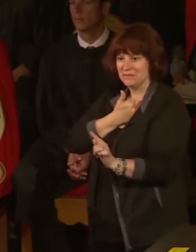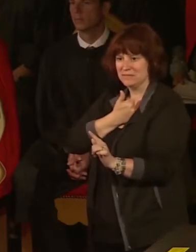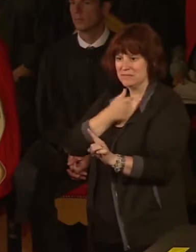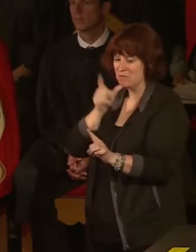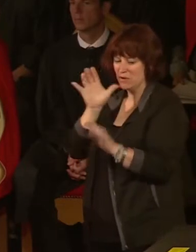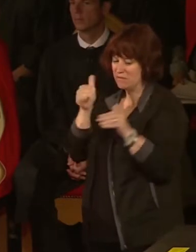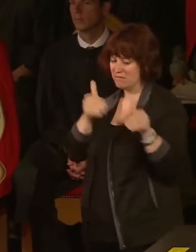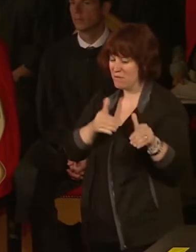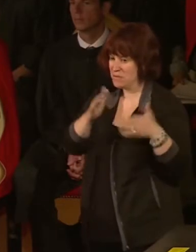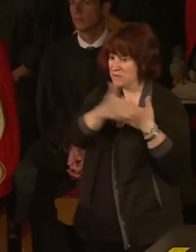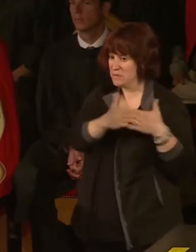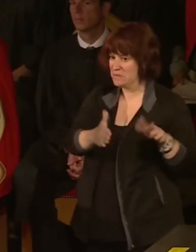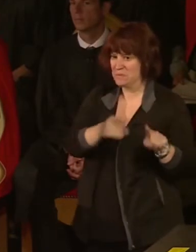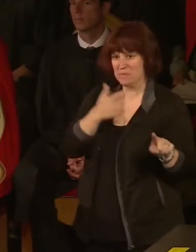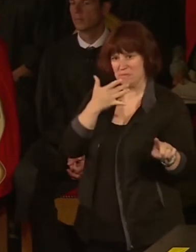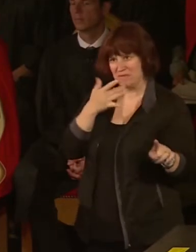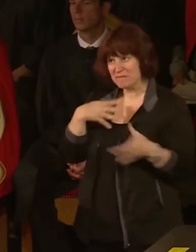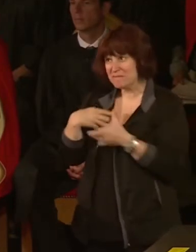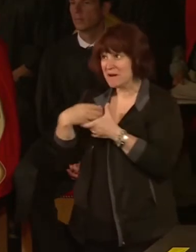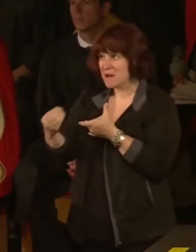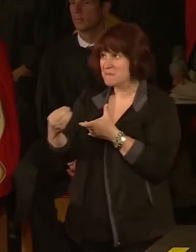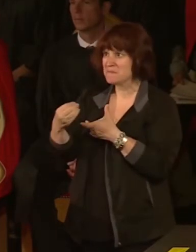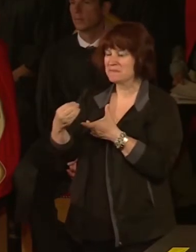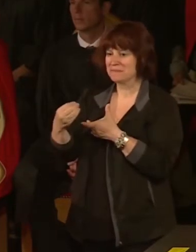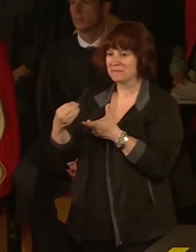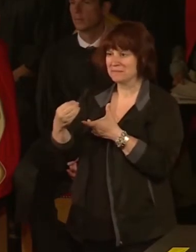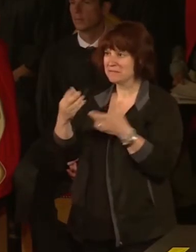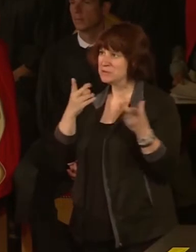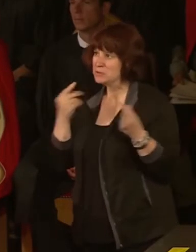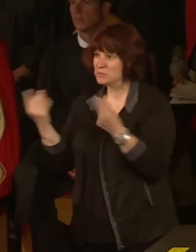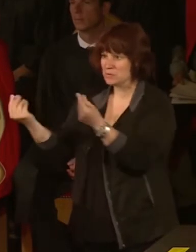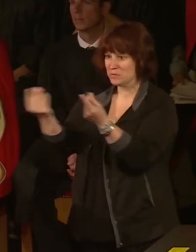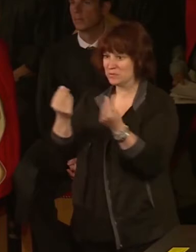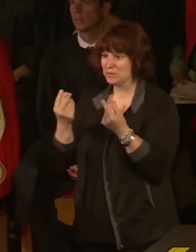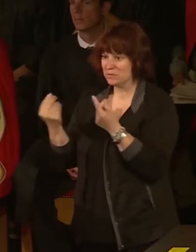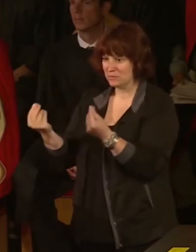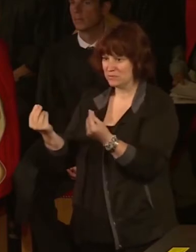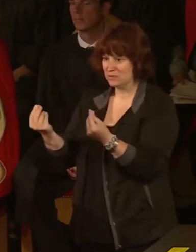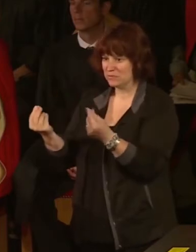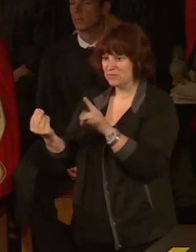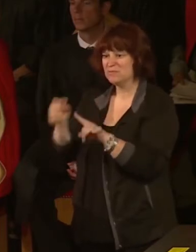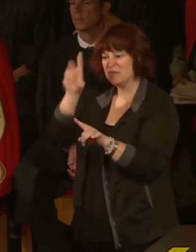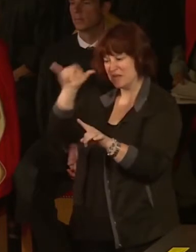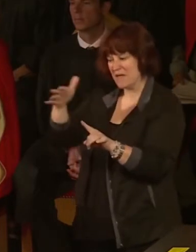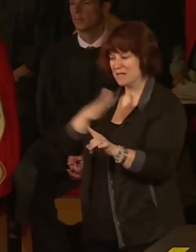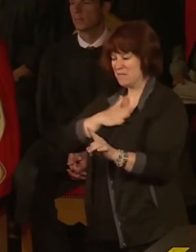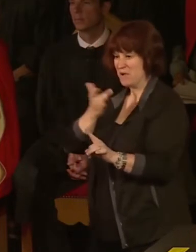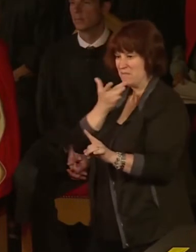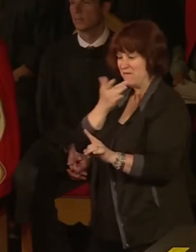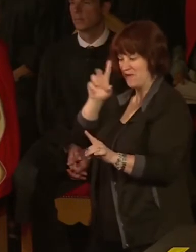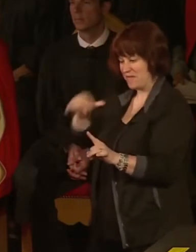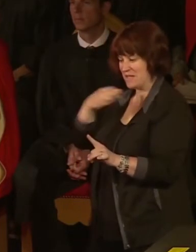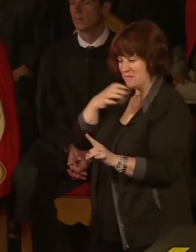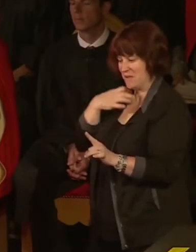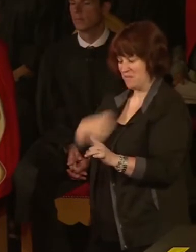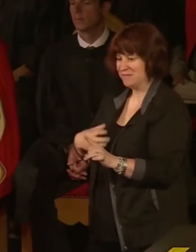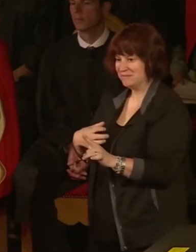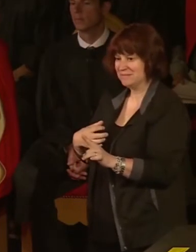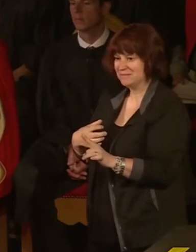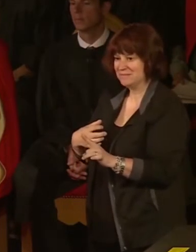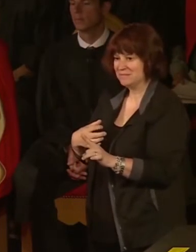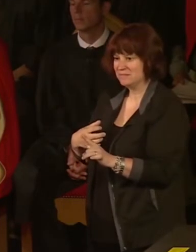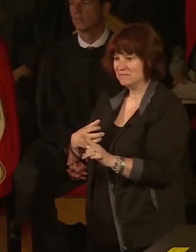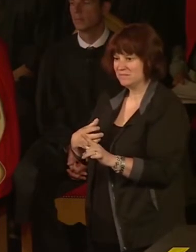bedrock of science to the landscape of cultural anthropology and geography. And with that preface, I'd like to